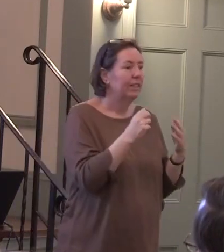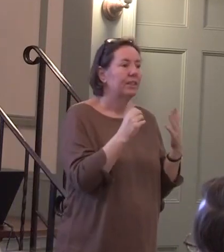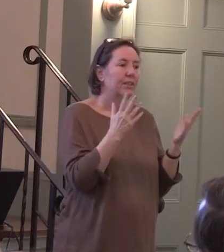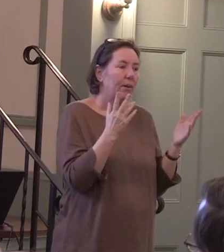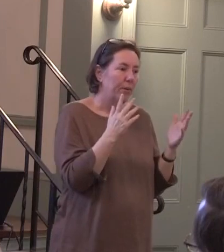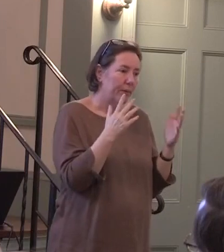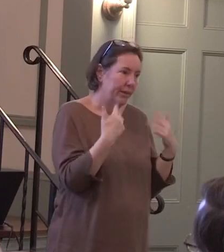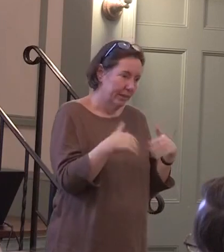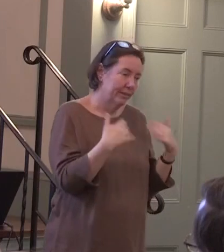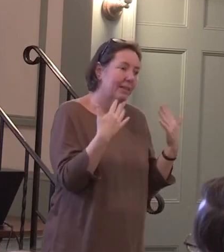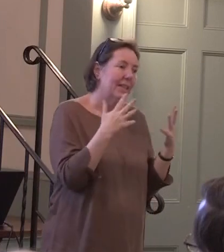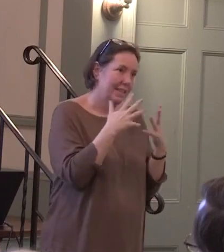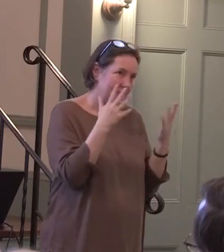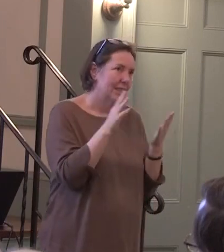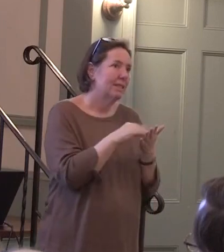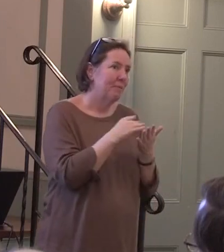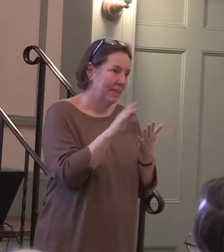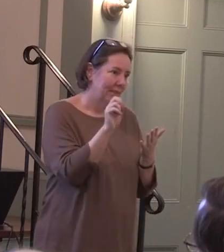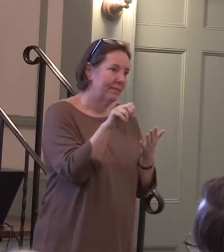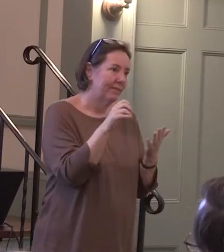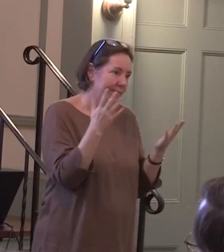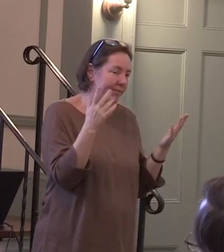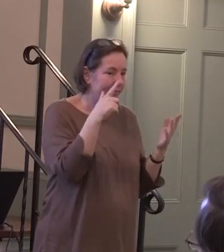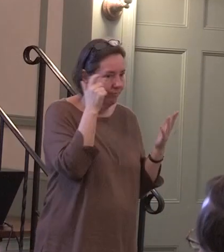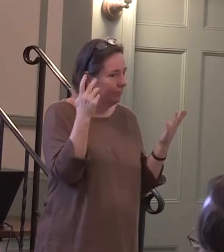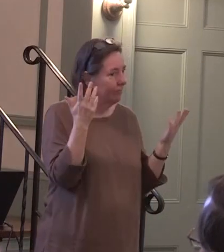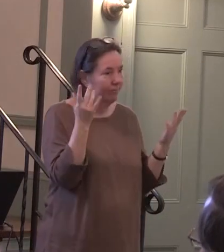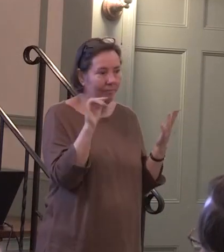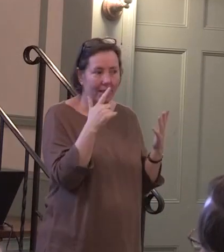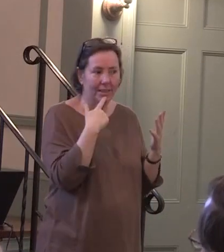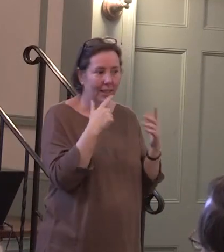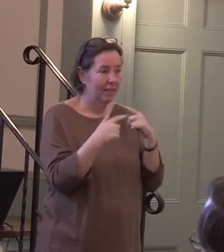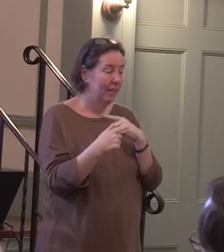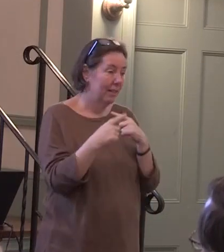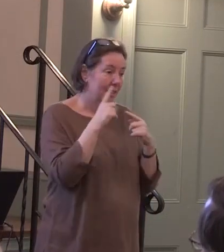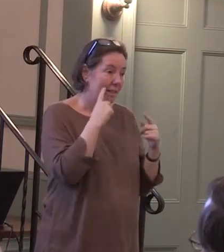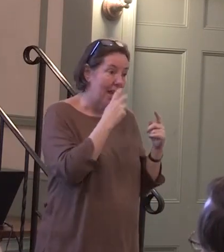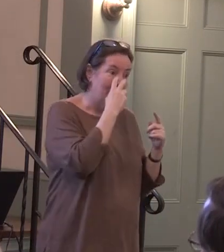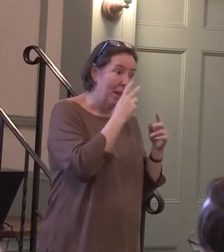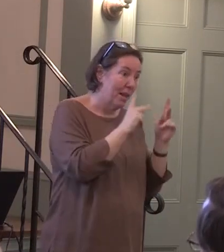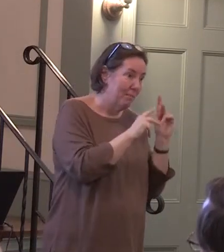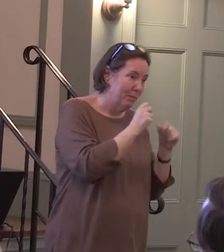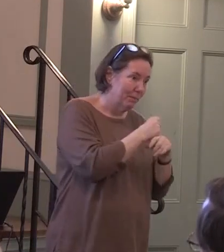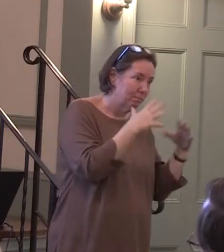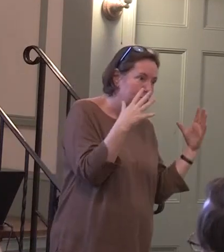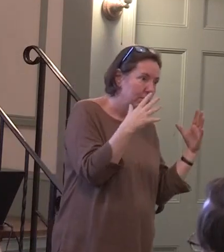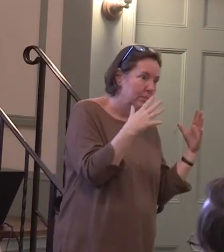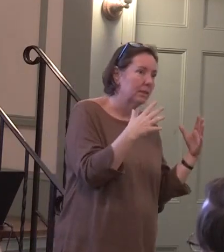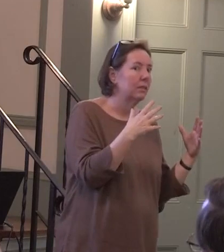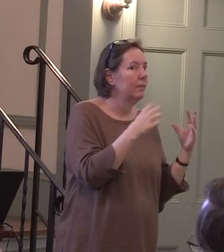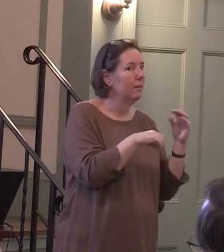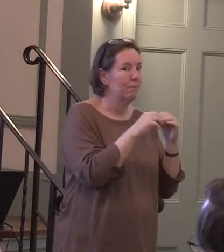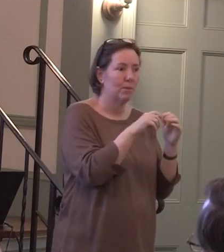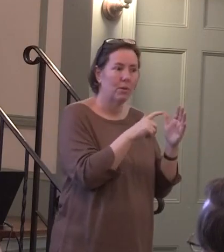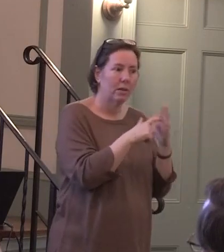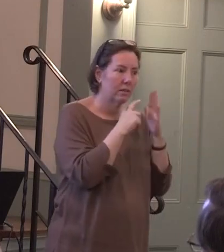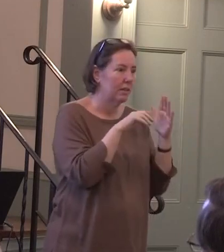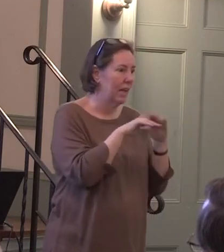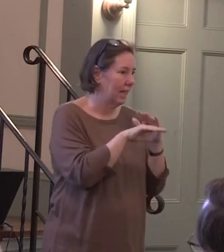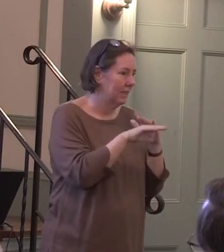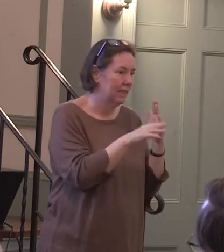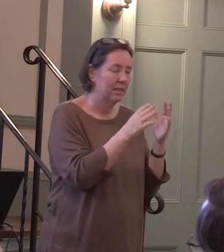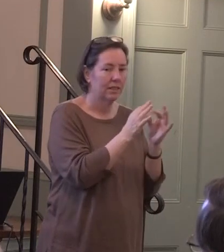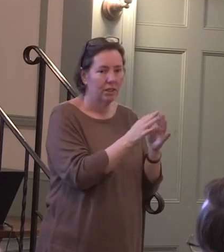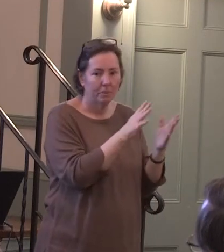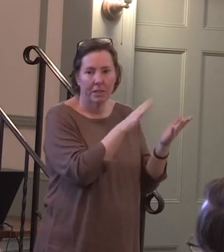Again, we need more. Because, as I said, the number of deaf-blind people is growing. and